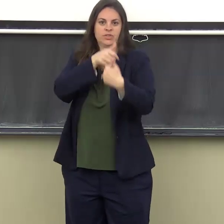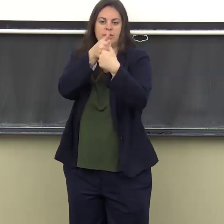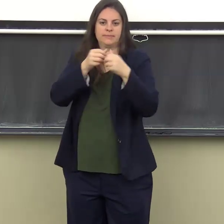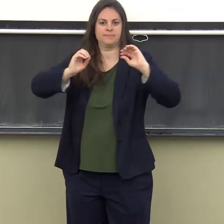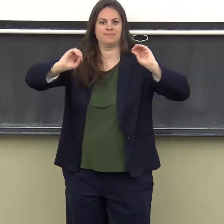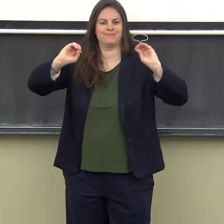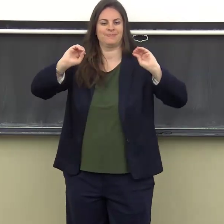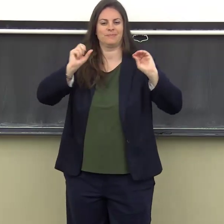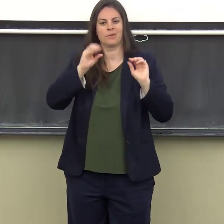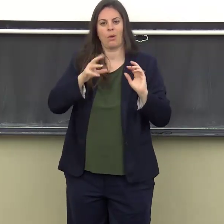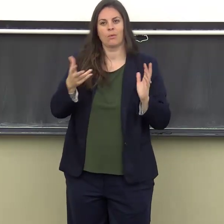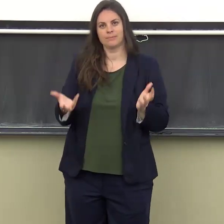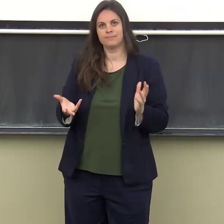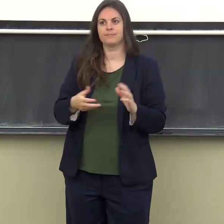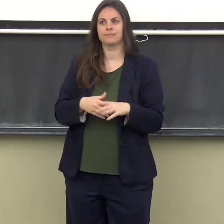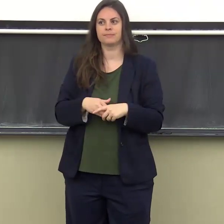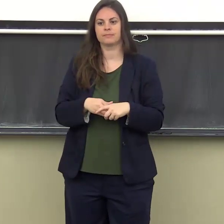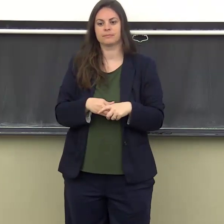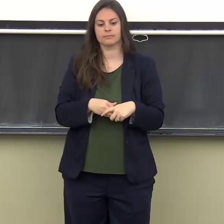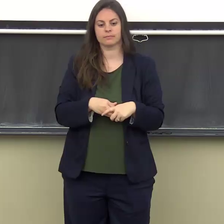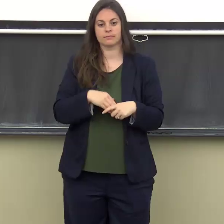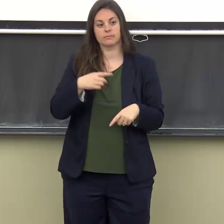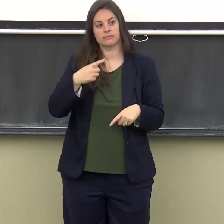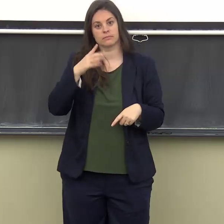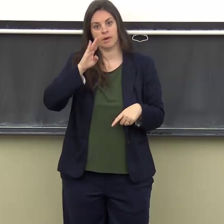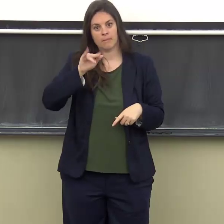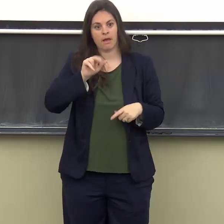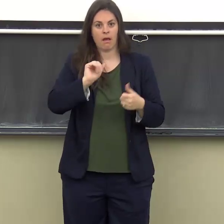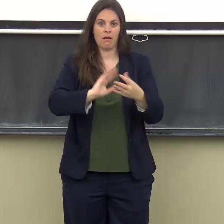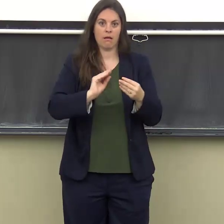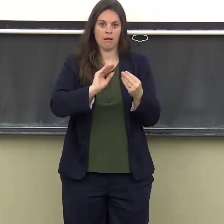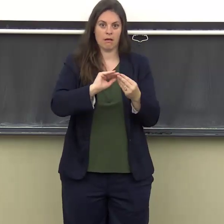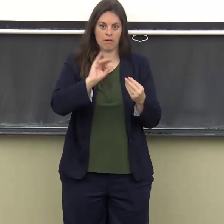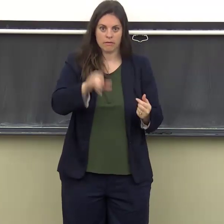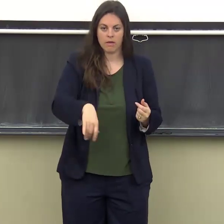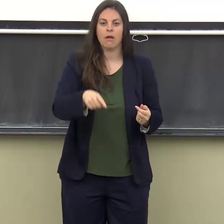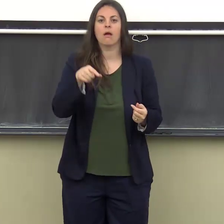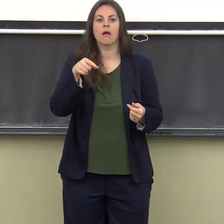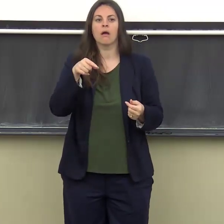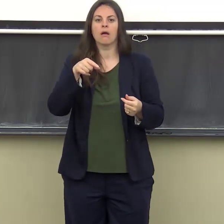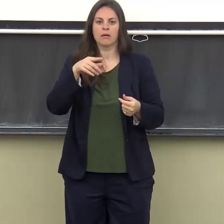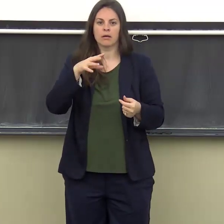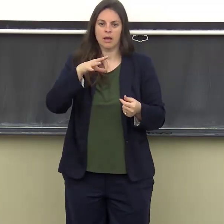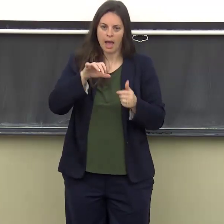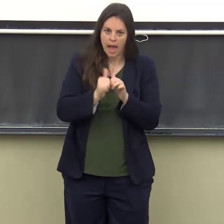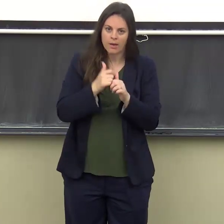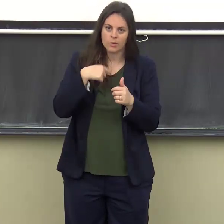So you're putting it there, say that's what we have to do, and then we have to also figure out how to enable